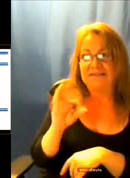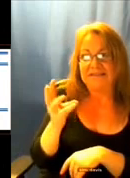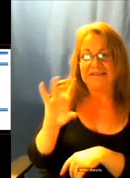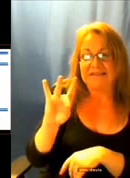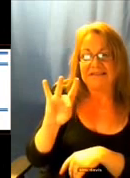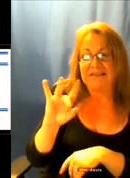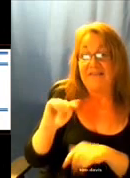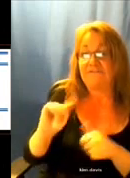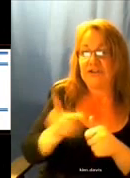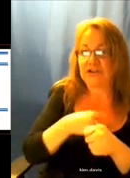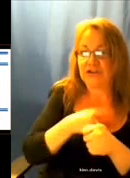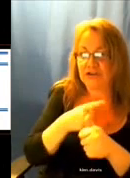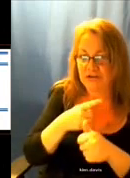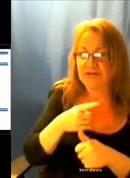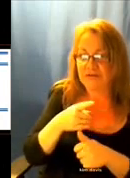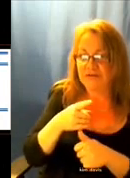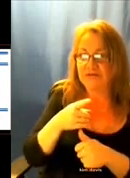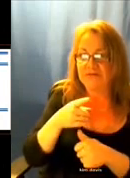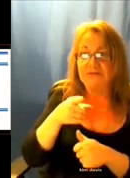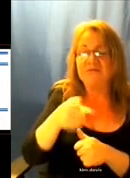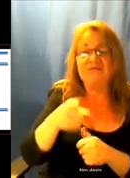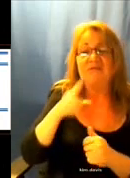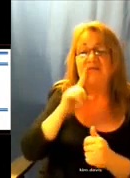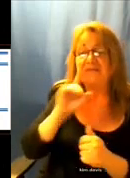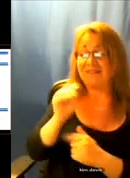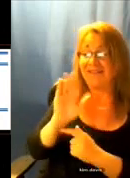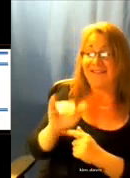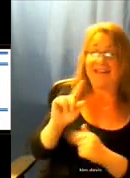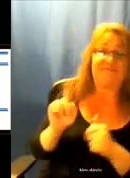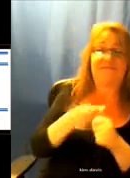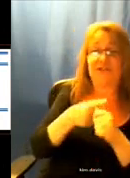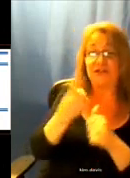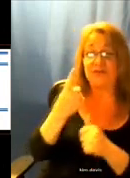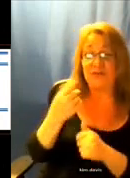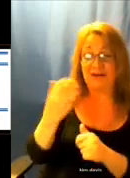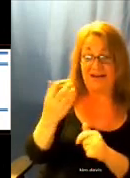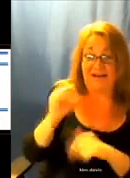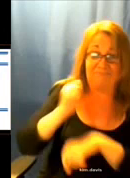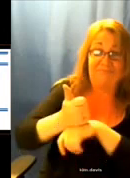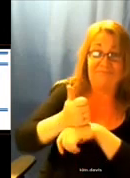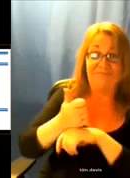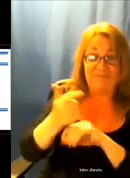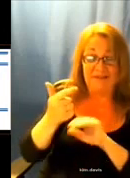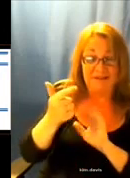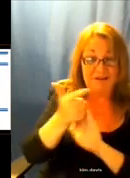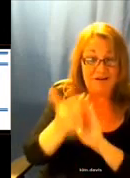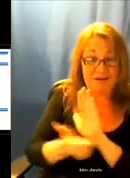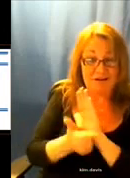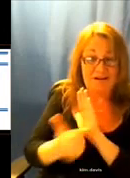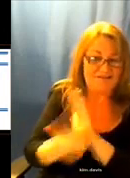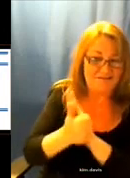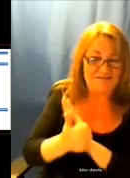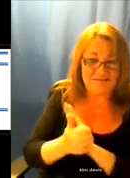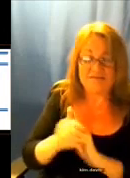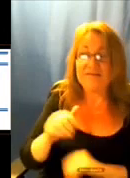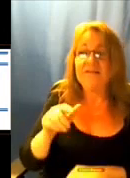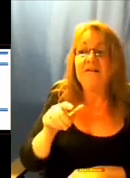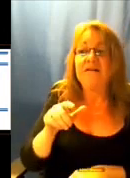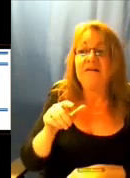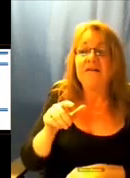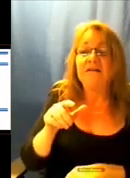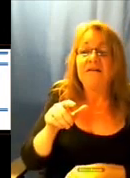Housing Amendments, also is included. First, in 1968, the Fair Housing Act was passed. That was the first